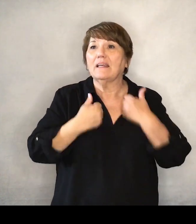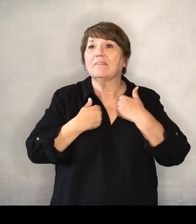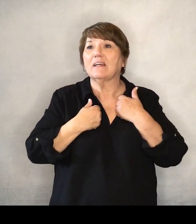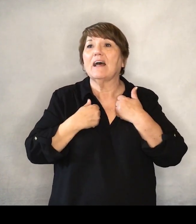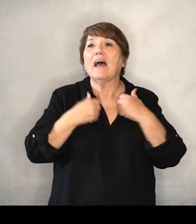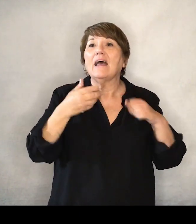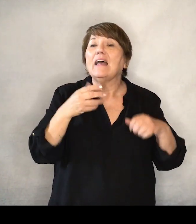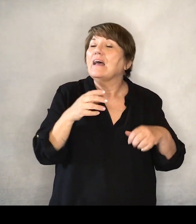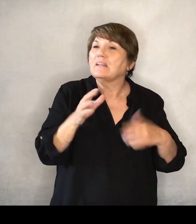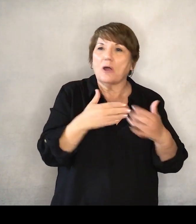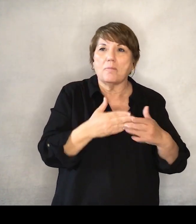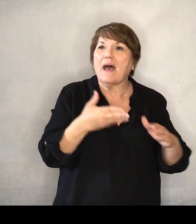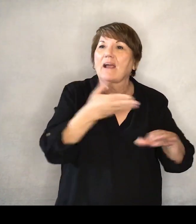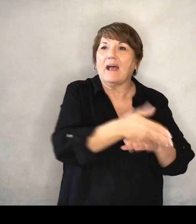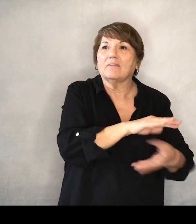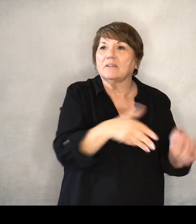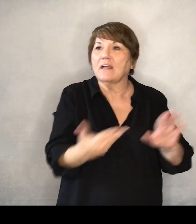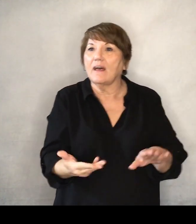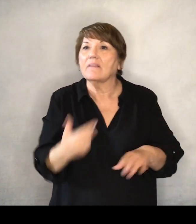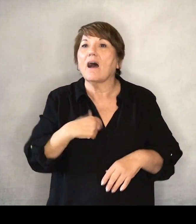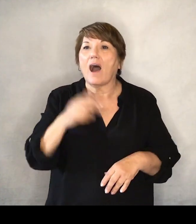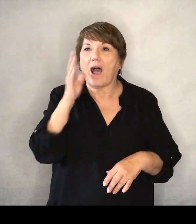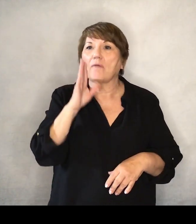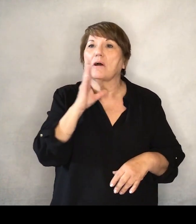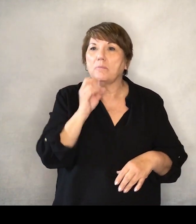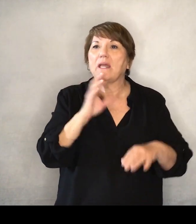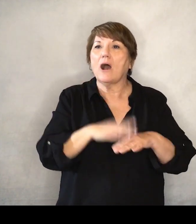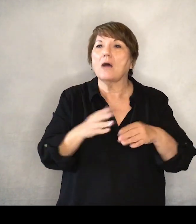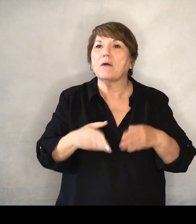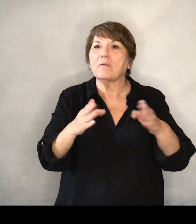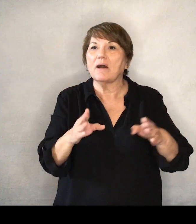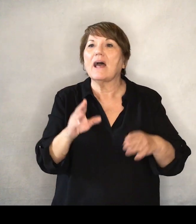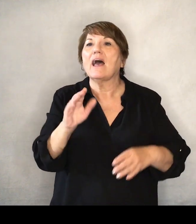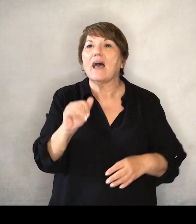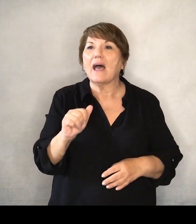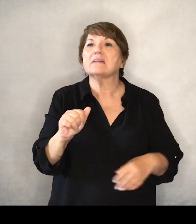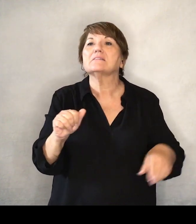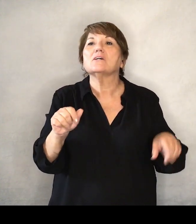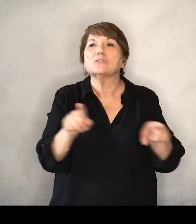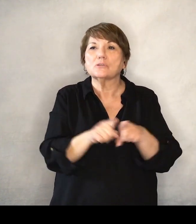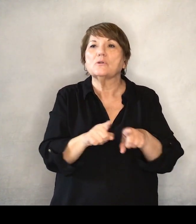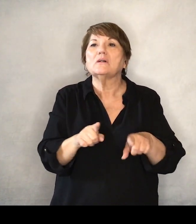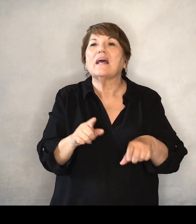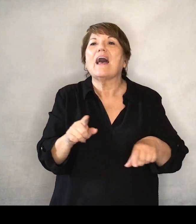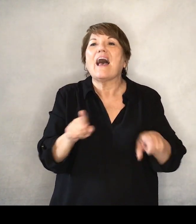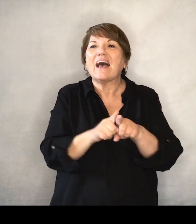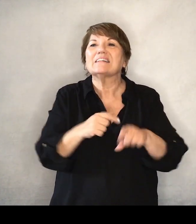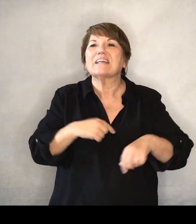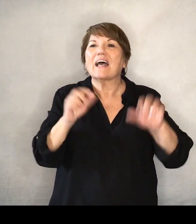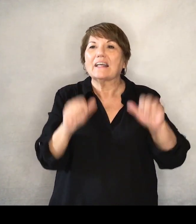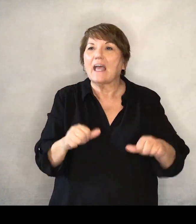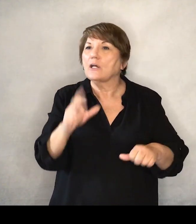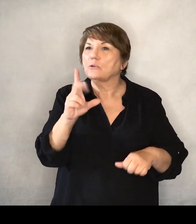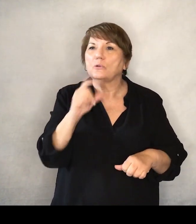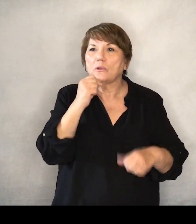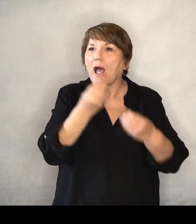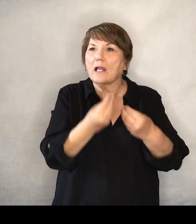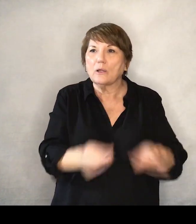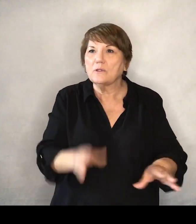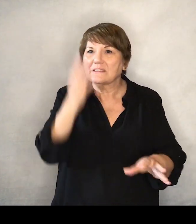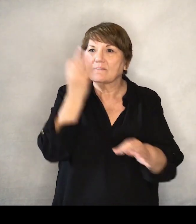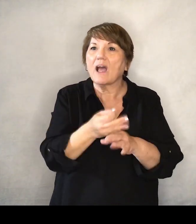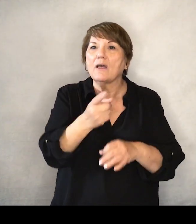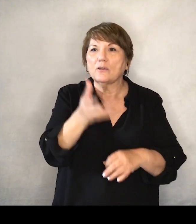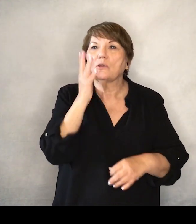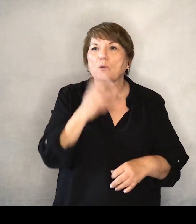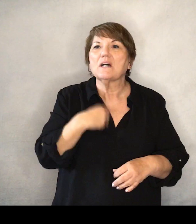will live even after dying. I will be on my way as soon as I can. Do not lose faith.